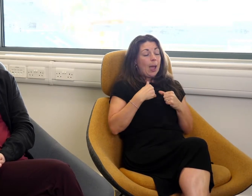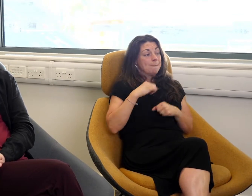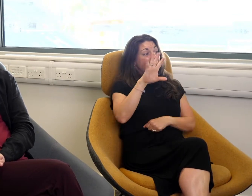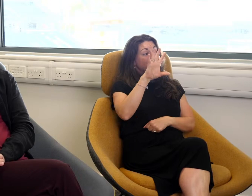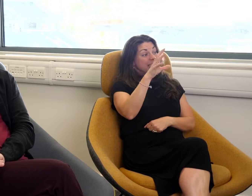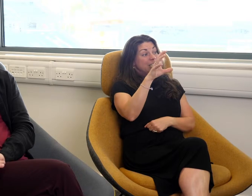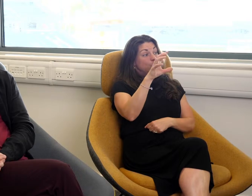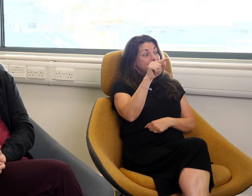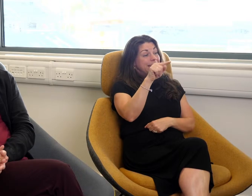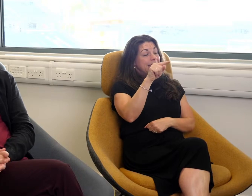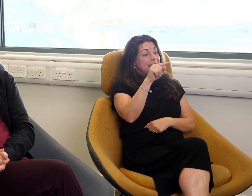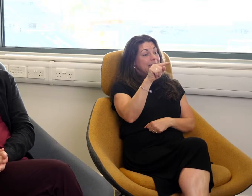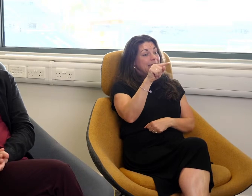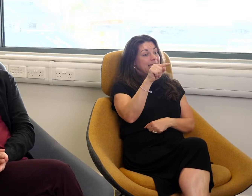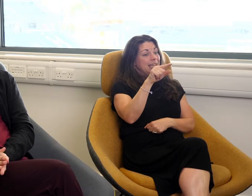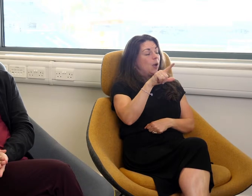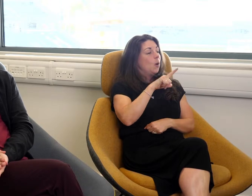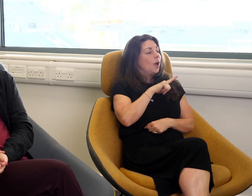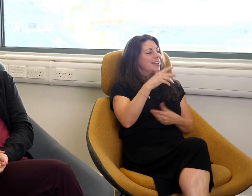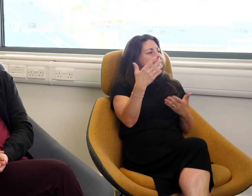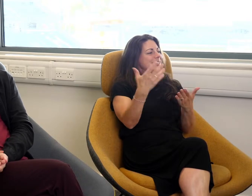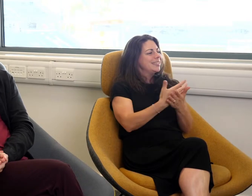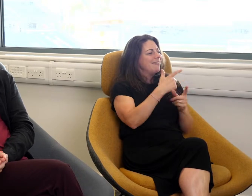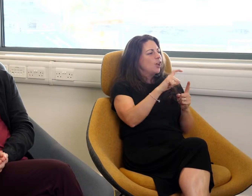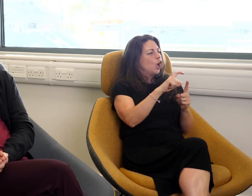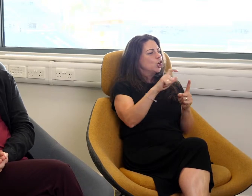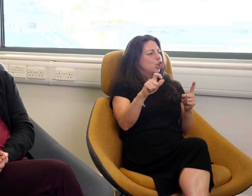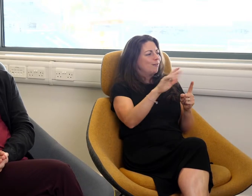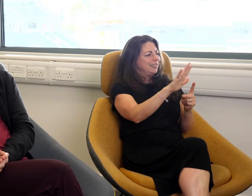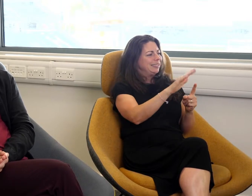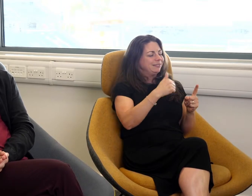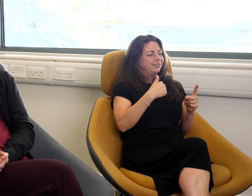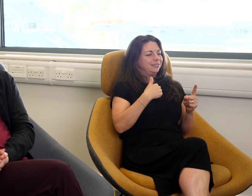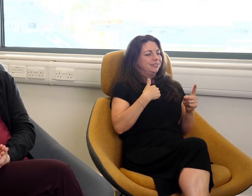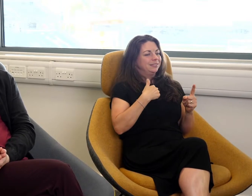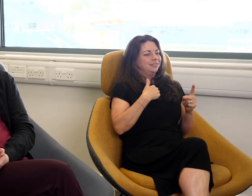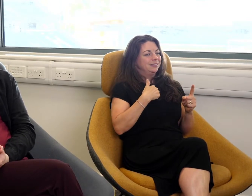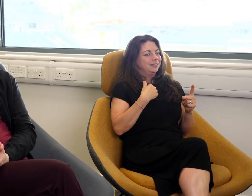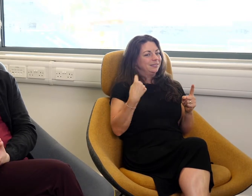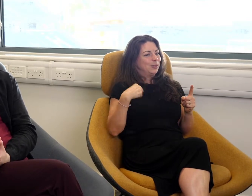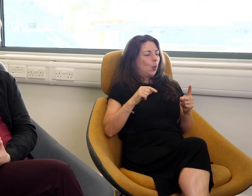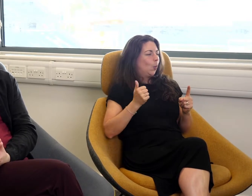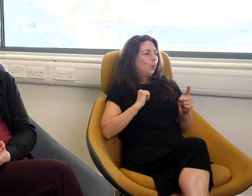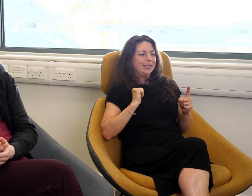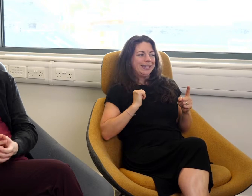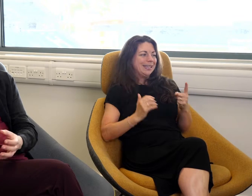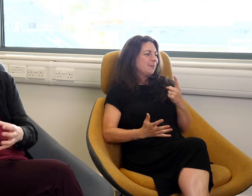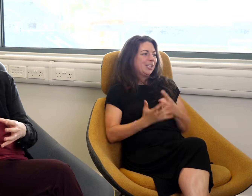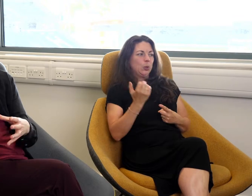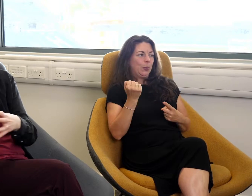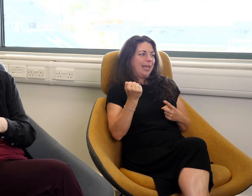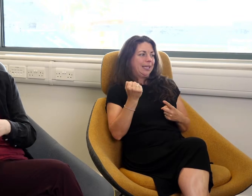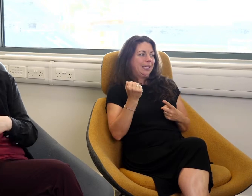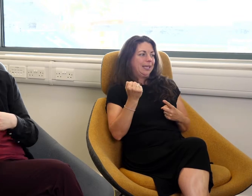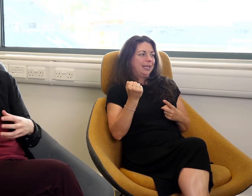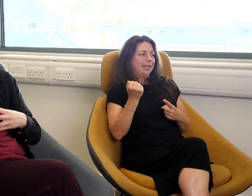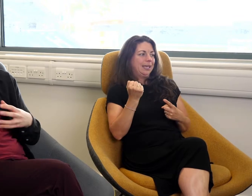such a safe Conservative seat at the time, we didn't really expect to win it at kind of a national level. Obviously, we didn't